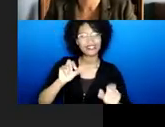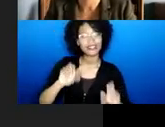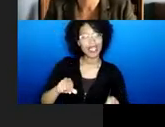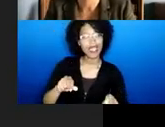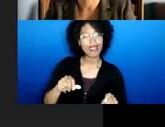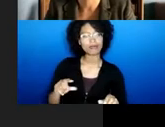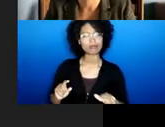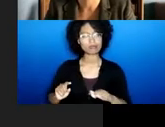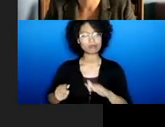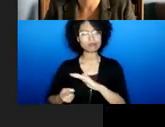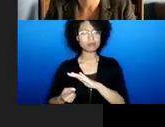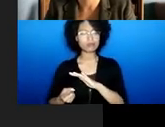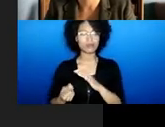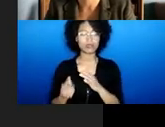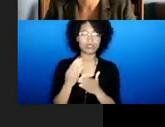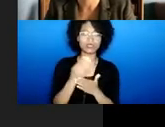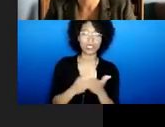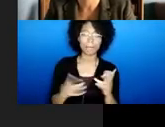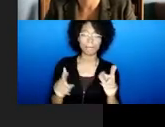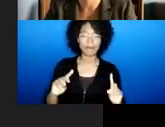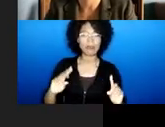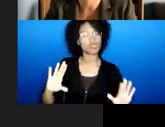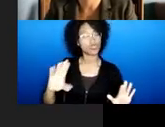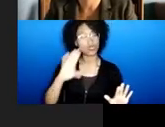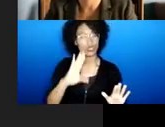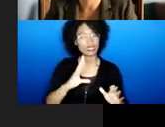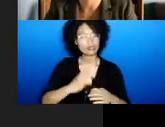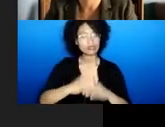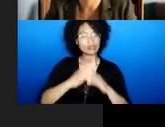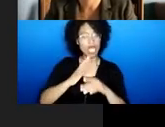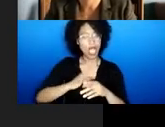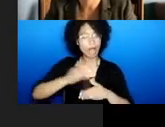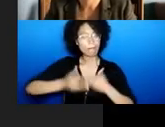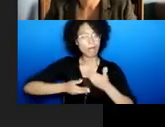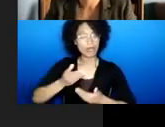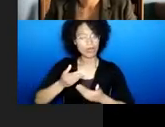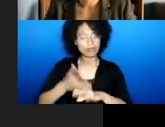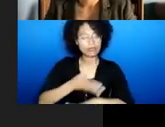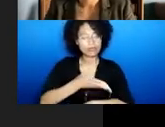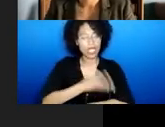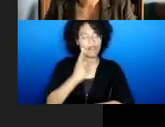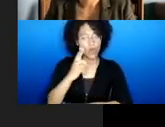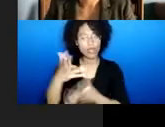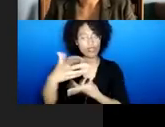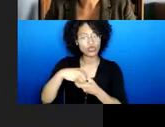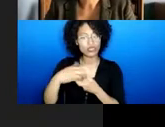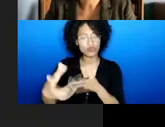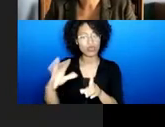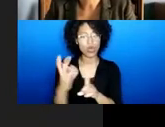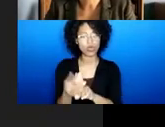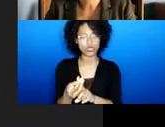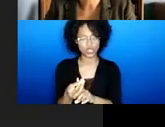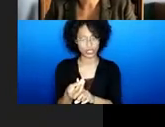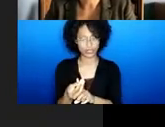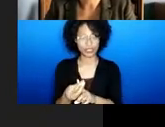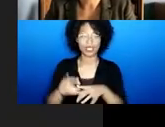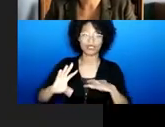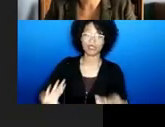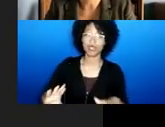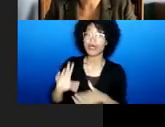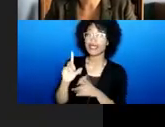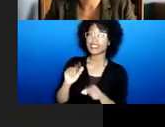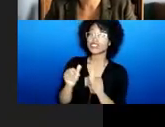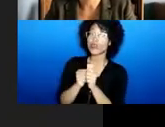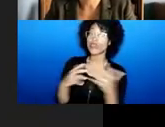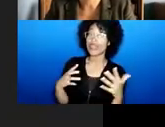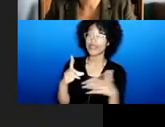and hurt the progress of developing that inclusive culture. Attendees without disabilities, advocate for access.